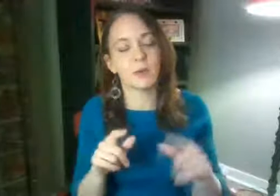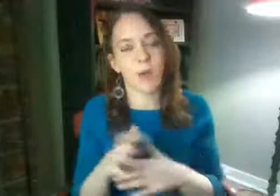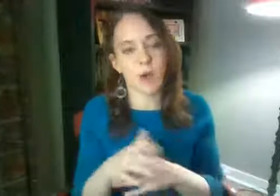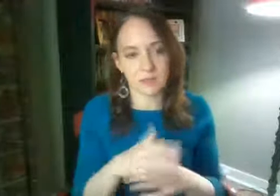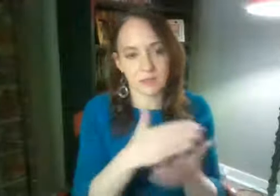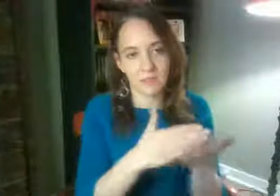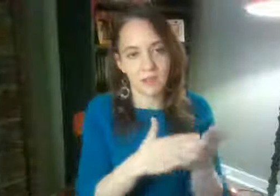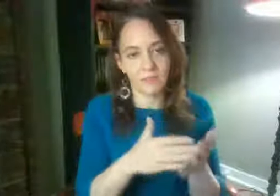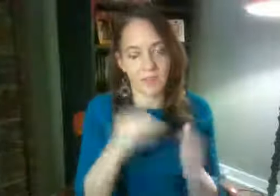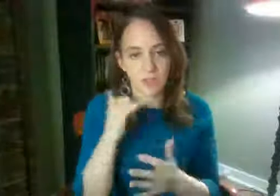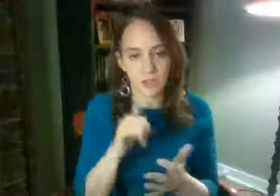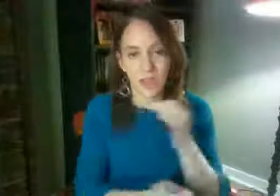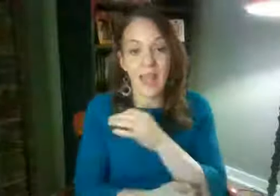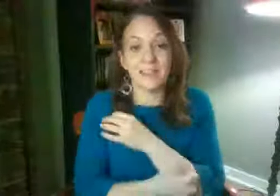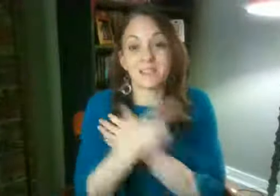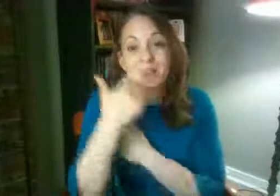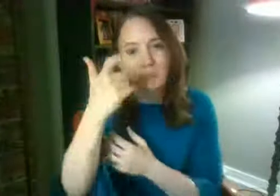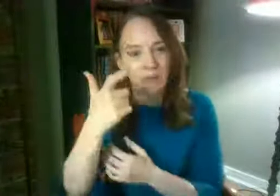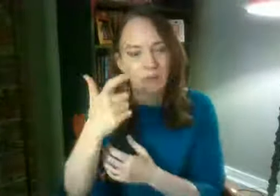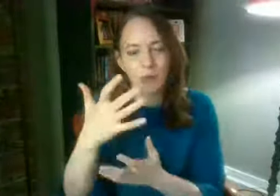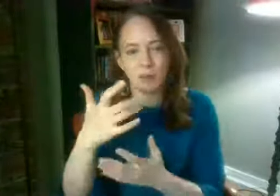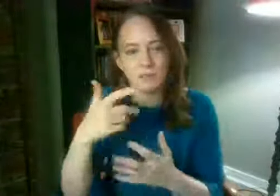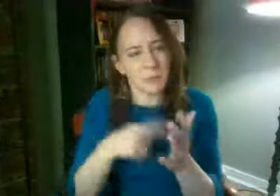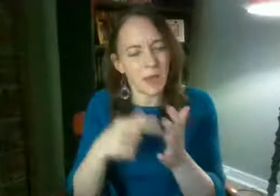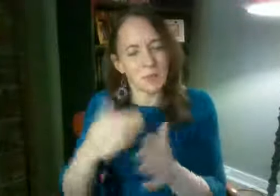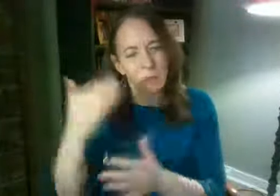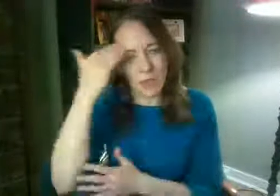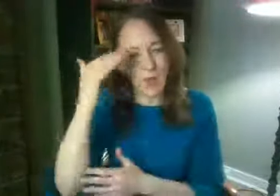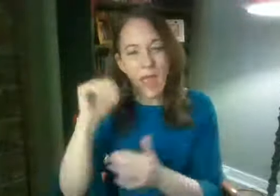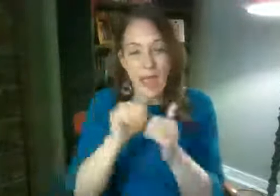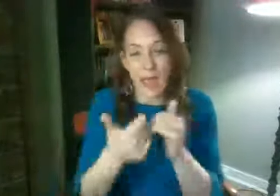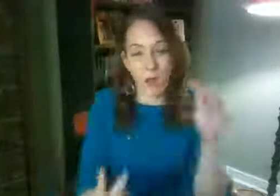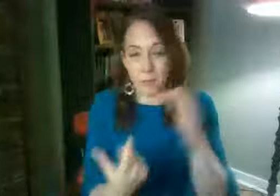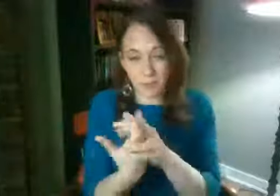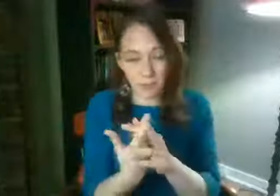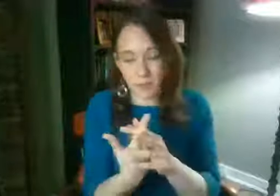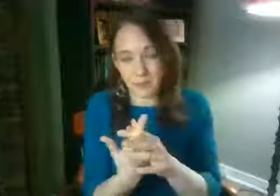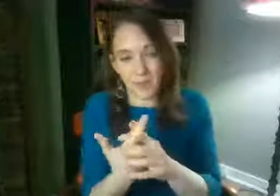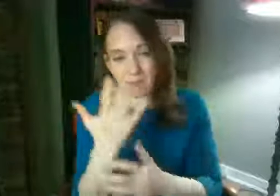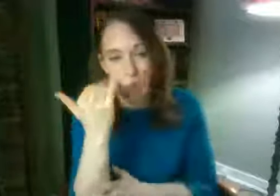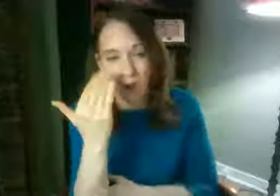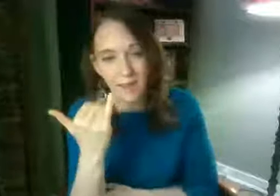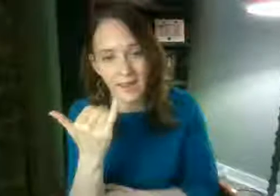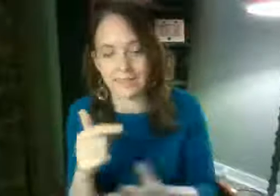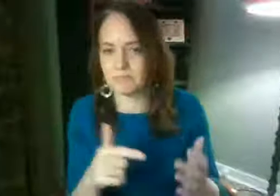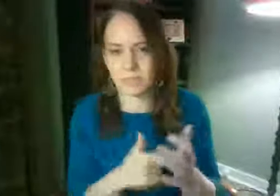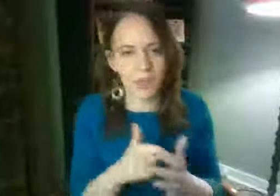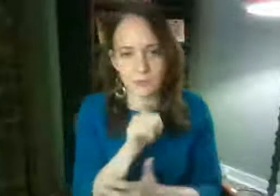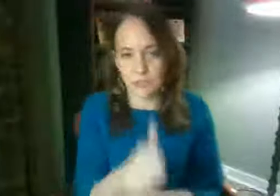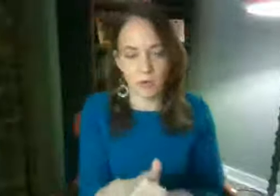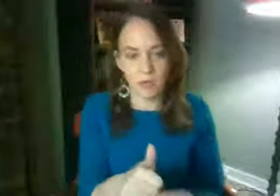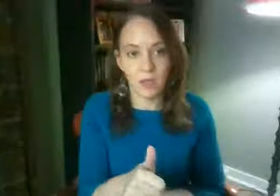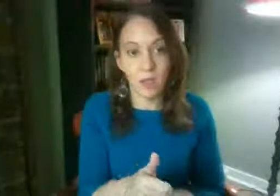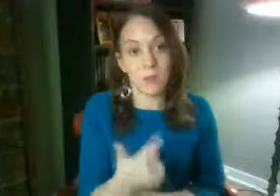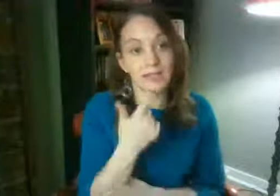different parts of the country. And sometimes we know how it popped up like that and why, and sometimes we don't. But I can